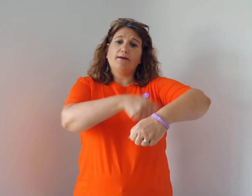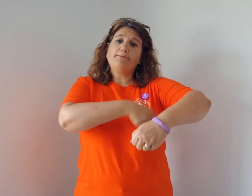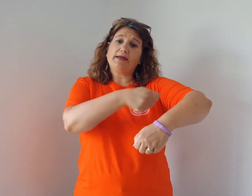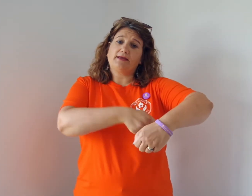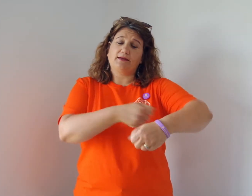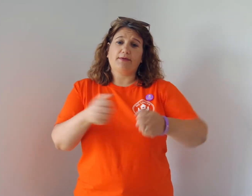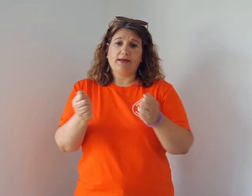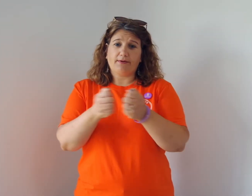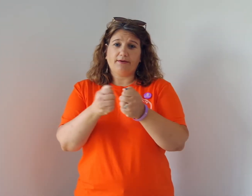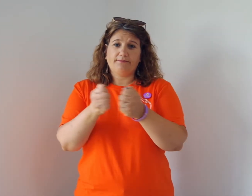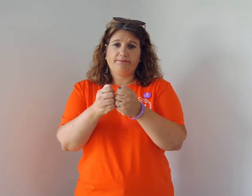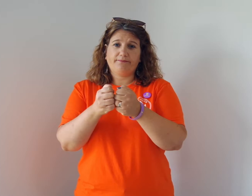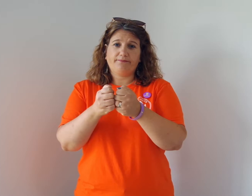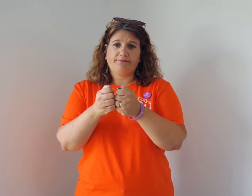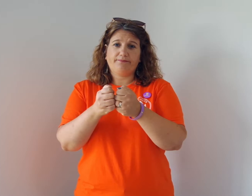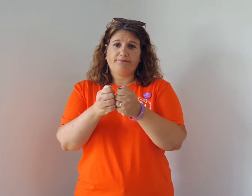and baking paper.